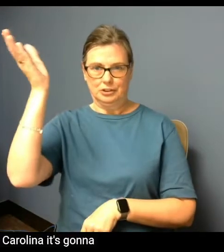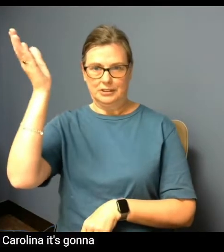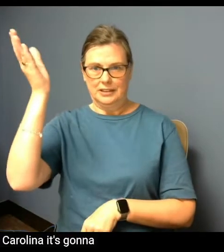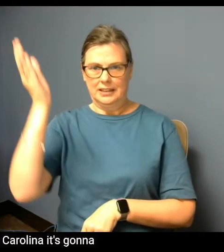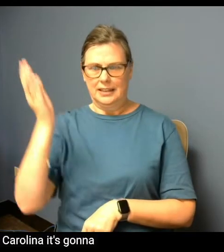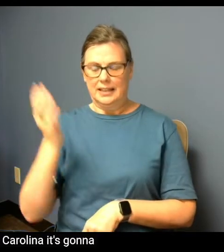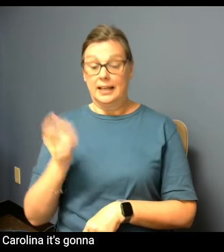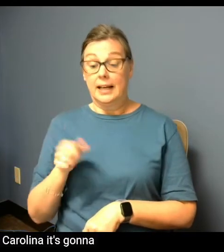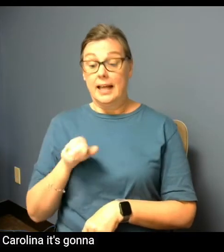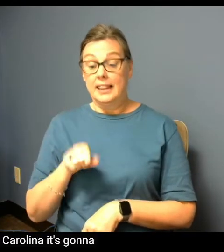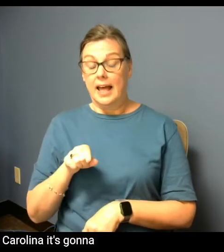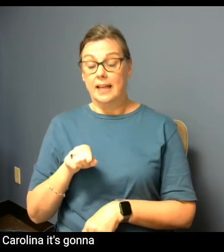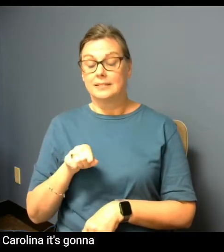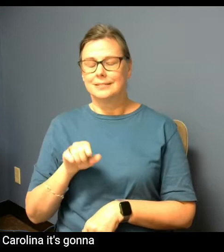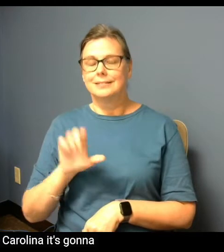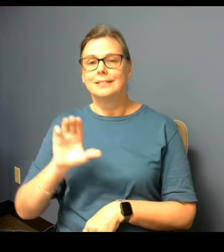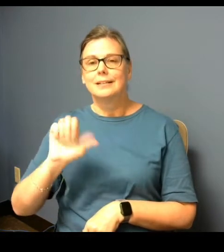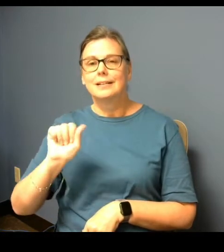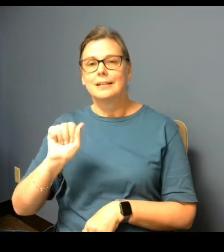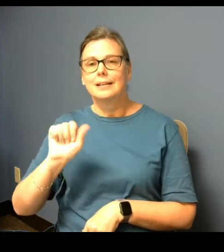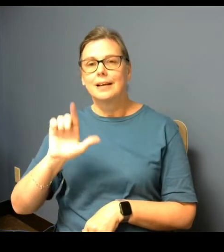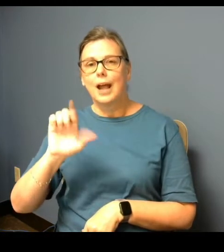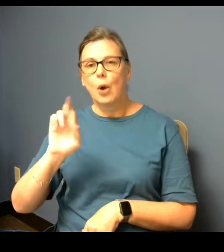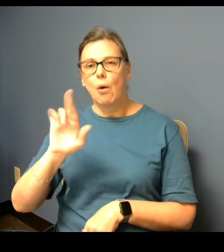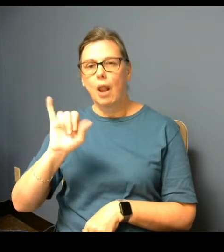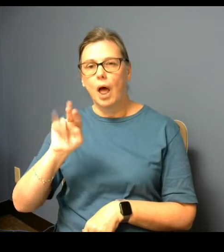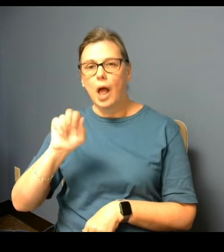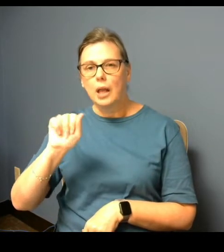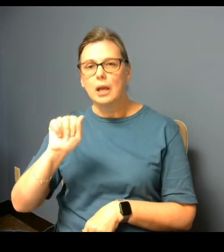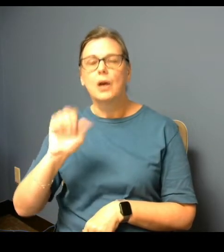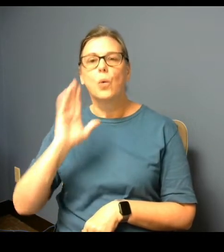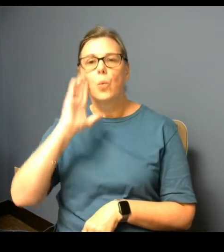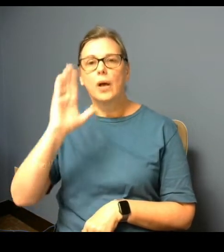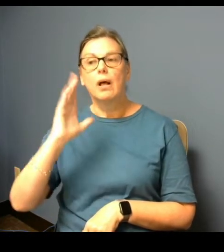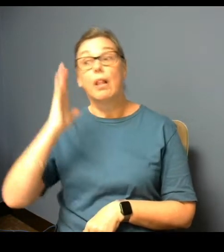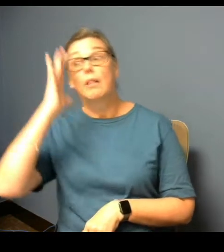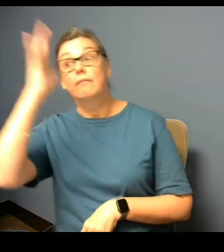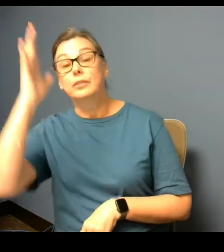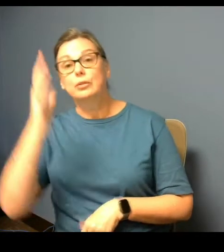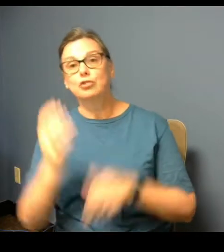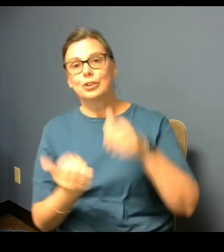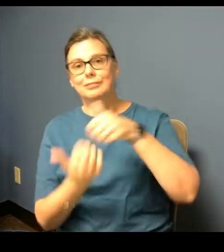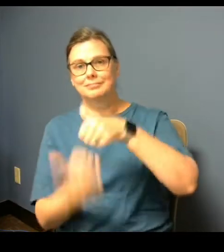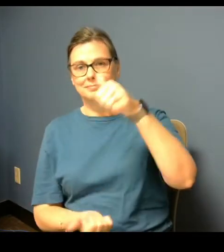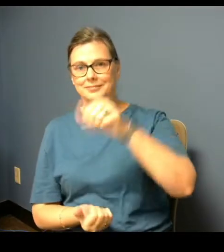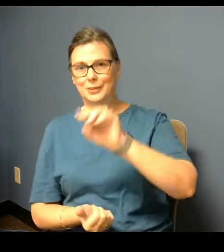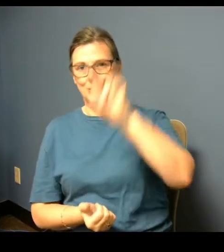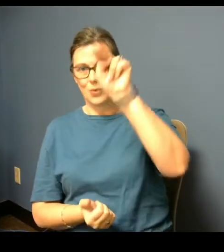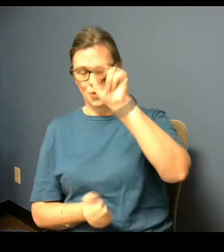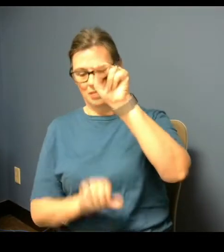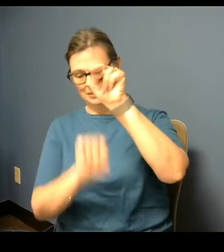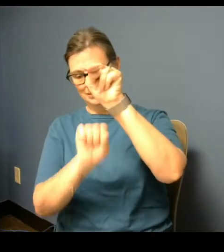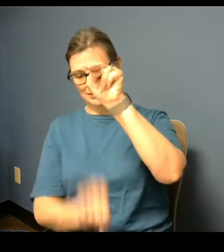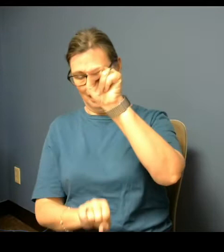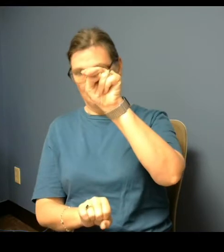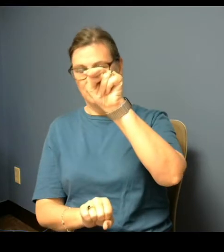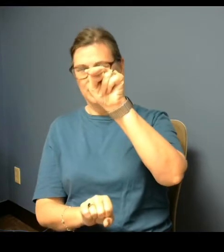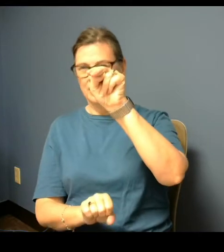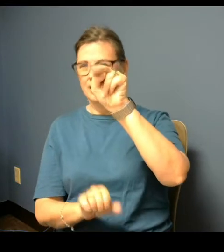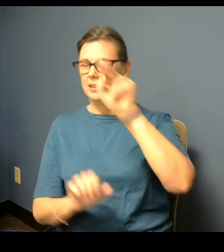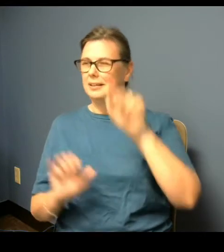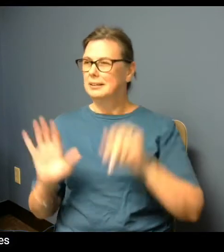keep saying North Carolina. With Carolina, it's going to split, your book does a good job with this. It's going to split